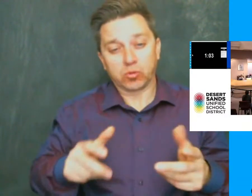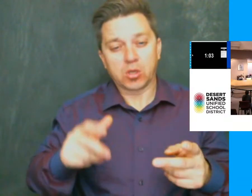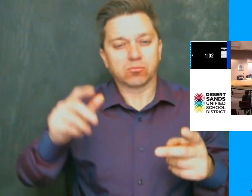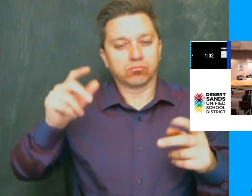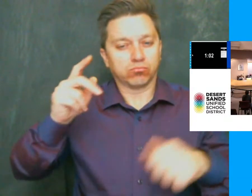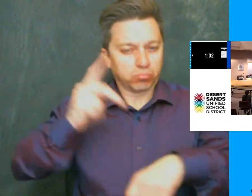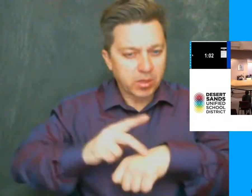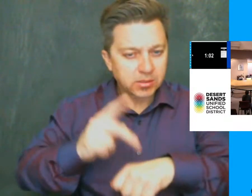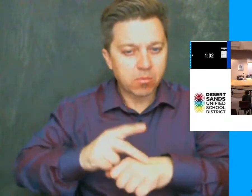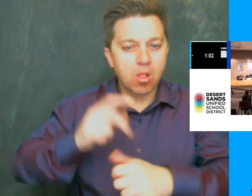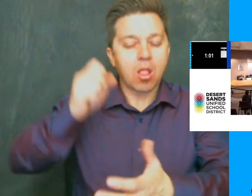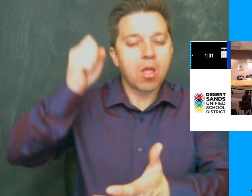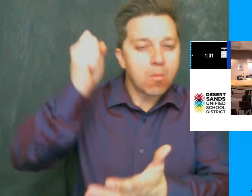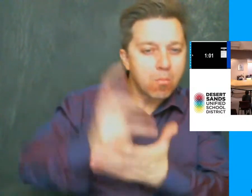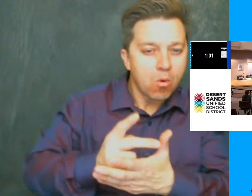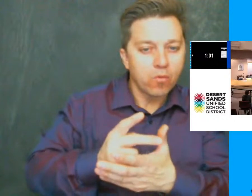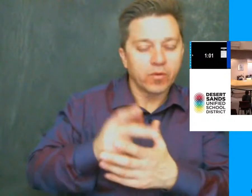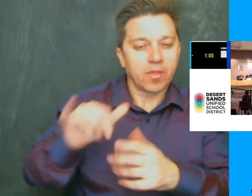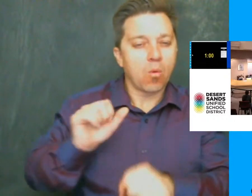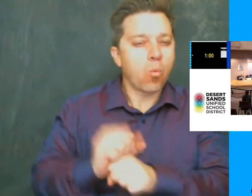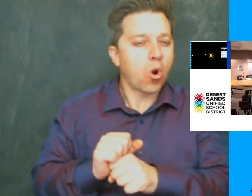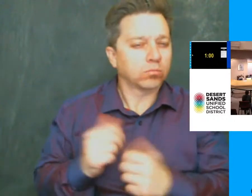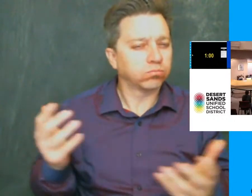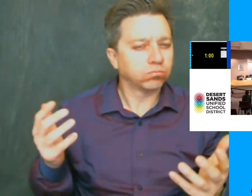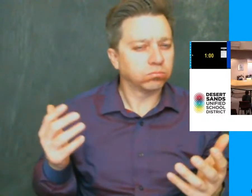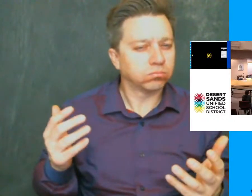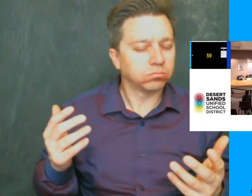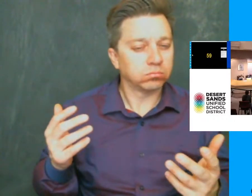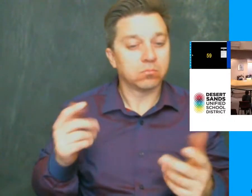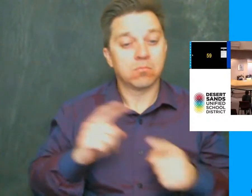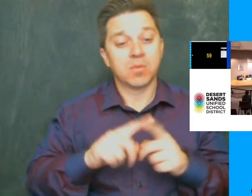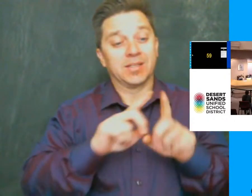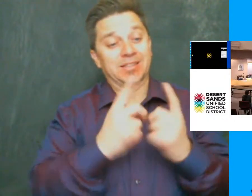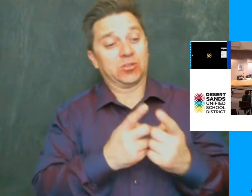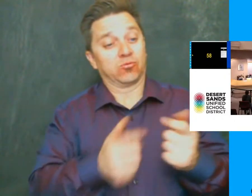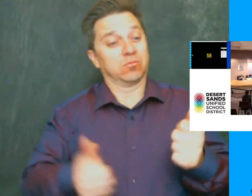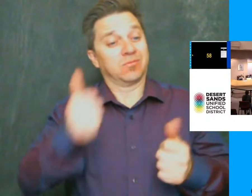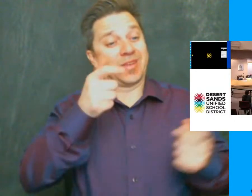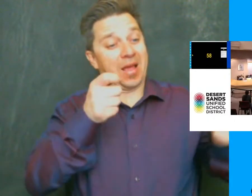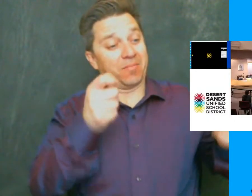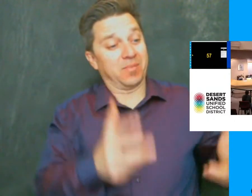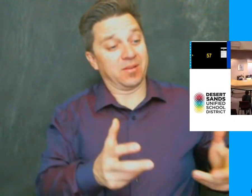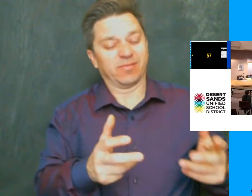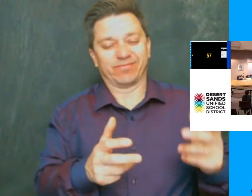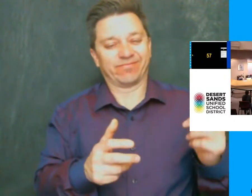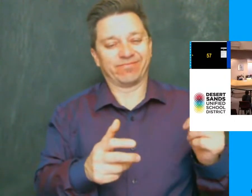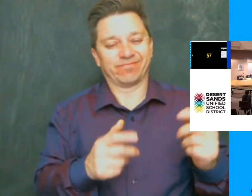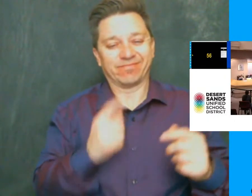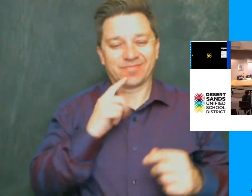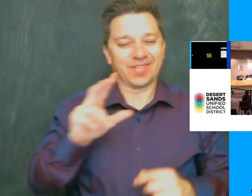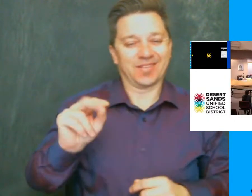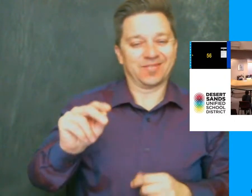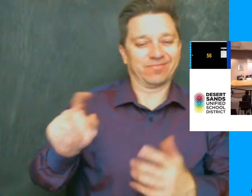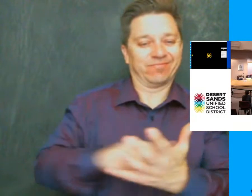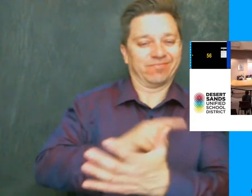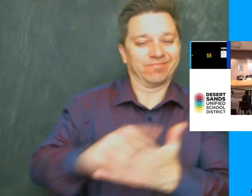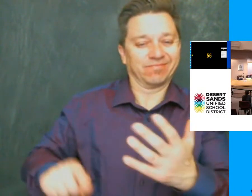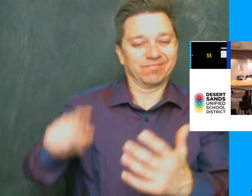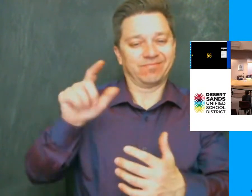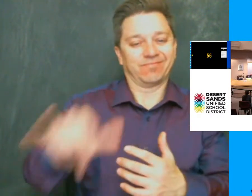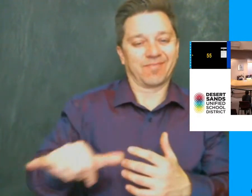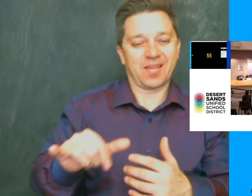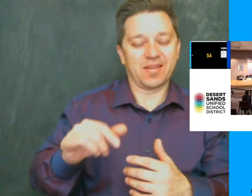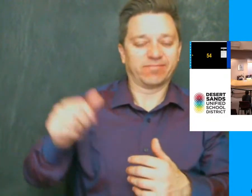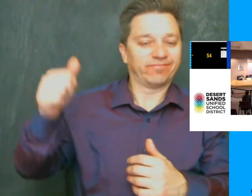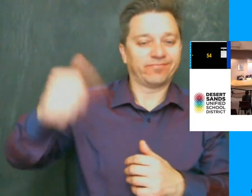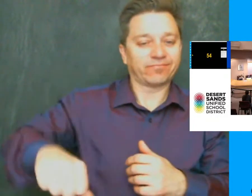are approving the work. But district administrators override that approval and denies the